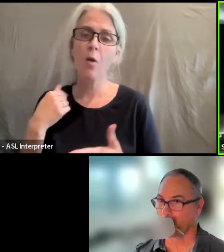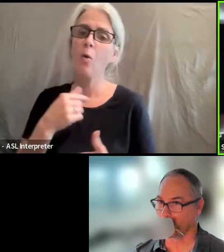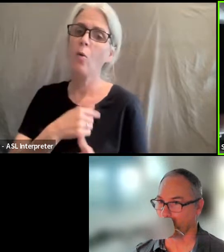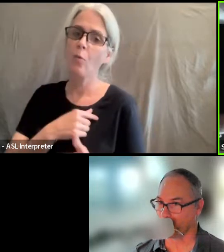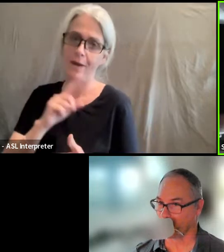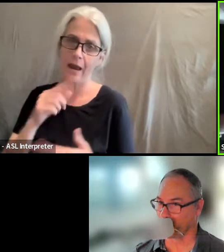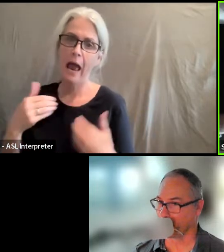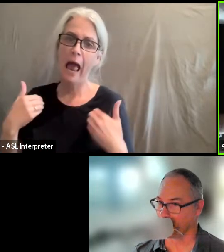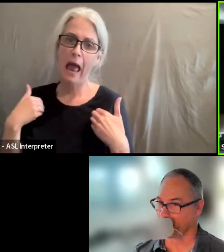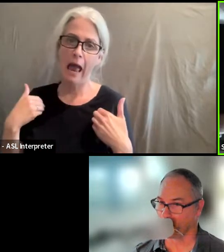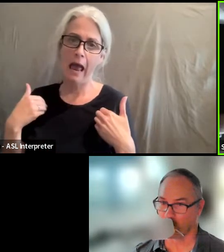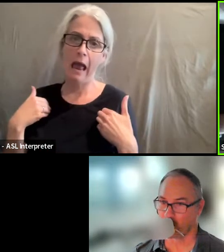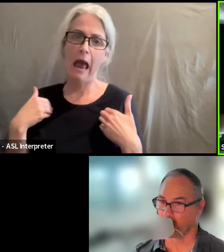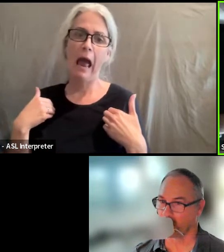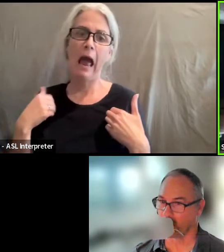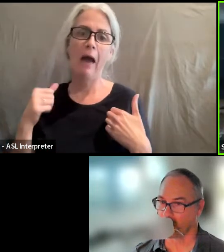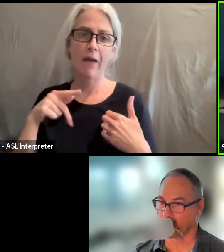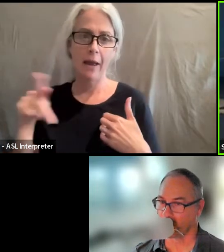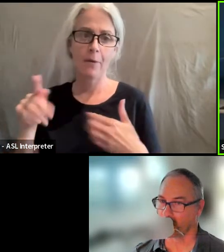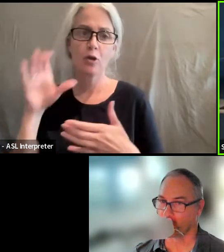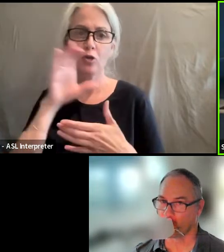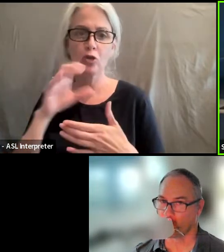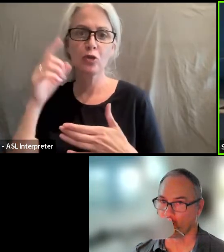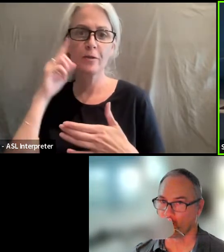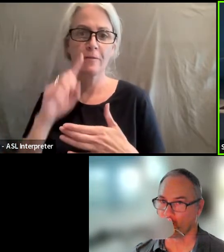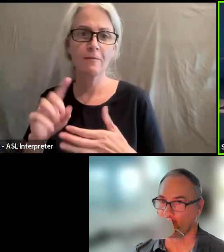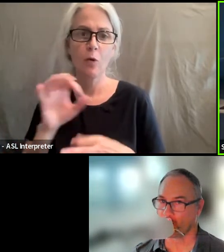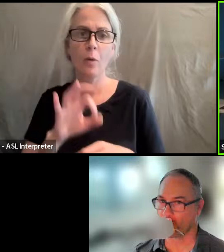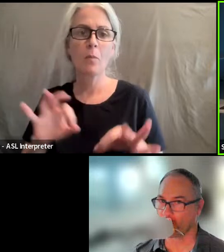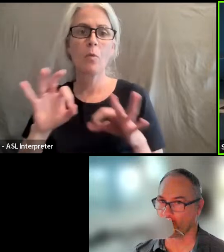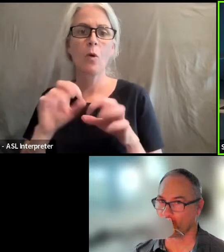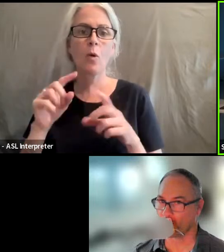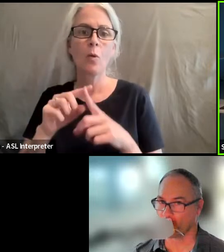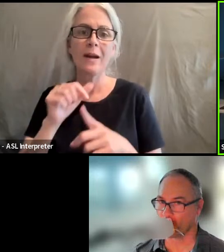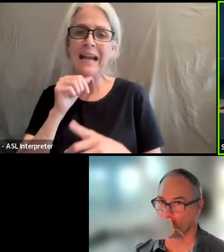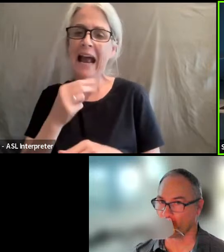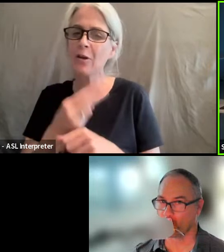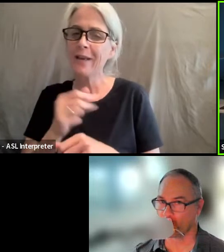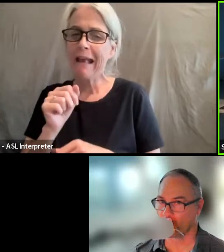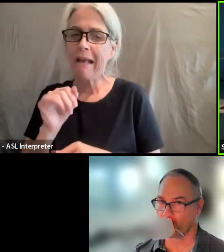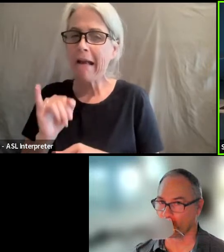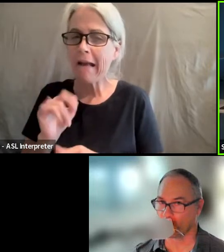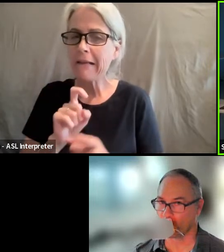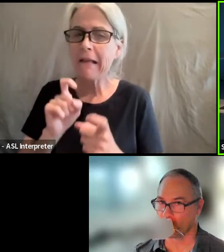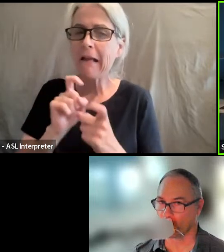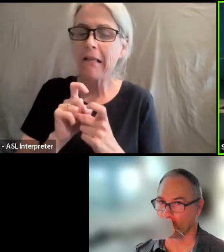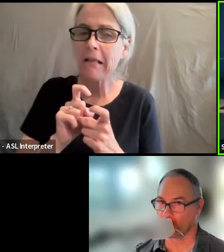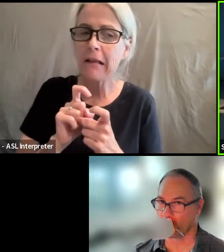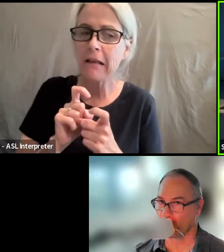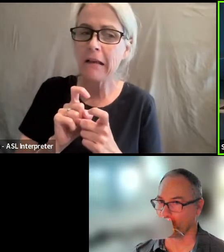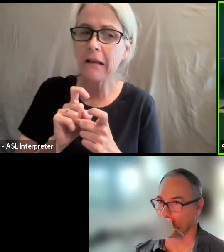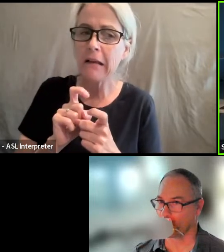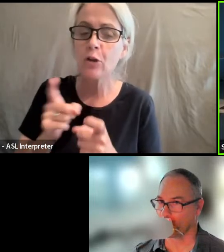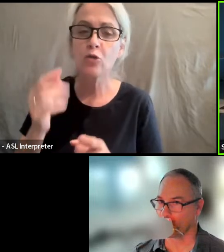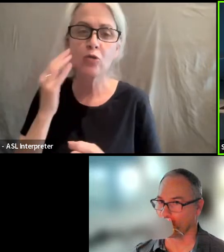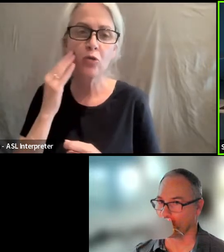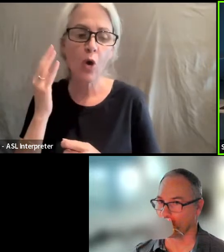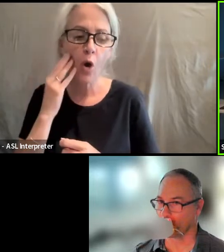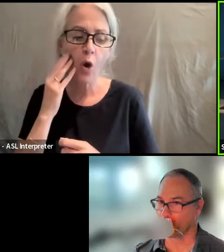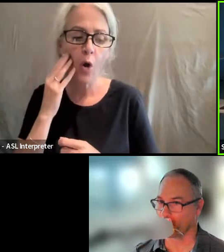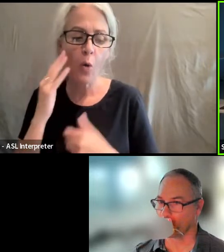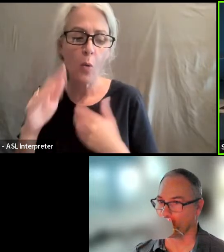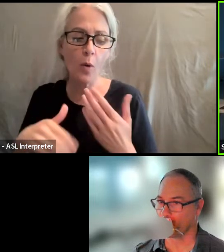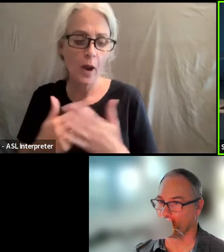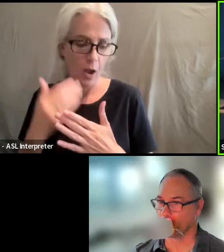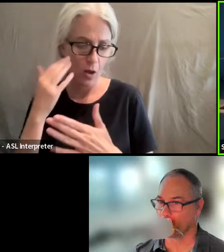certainly have application that searches for keywords, but we're not using AI per se because as you know, as we all